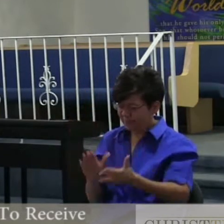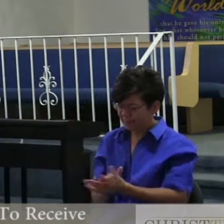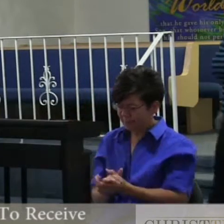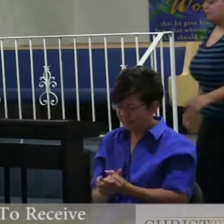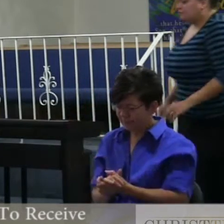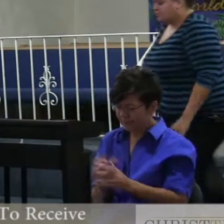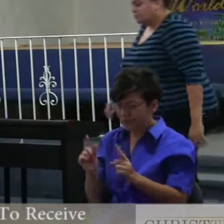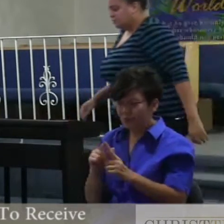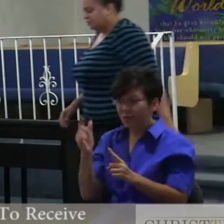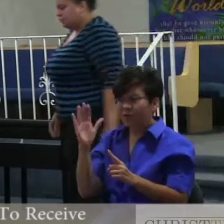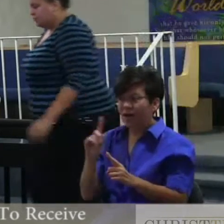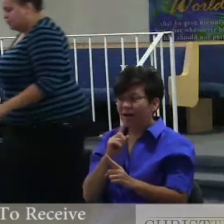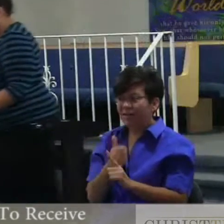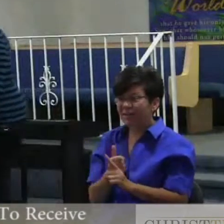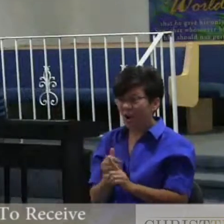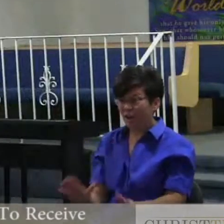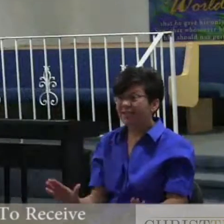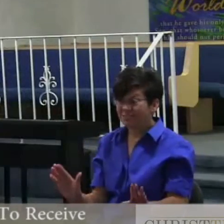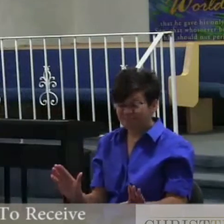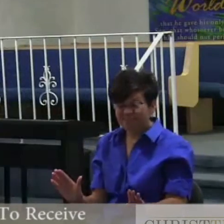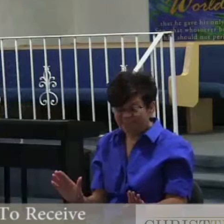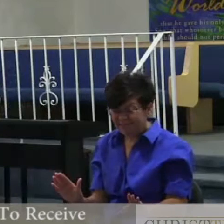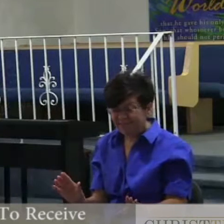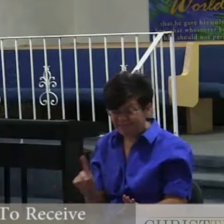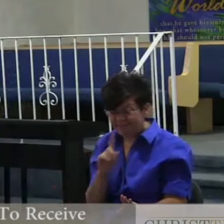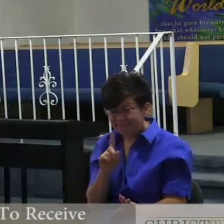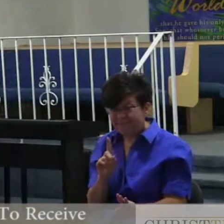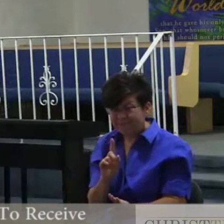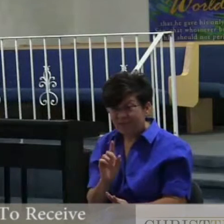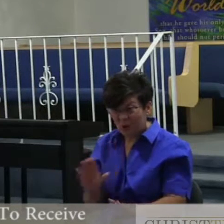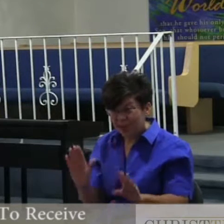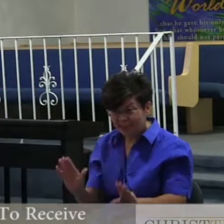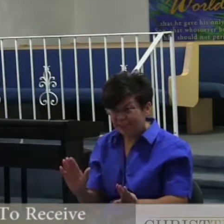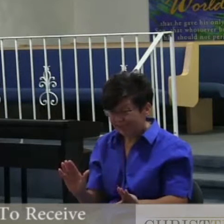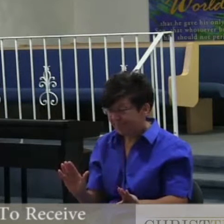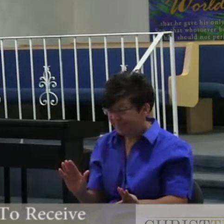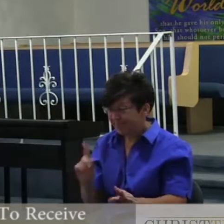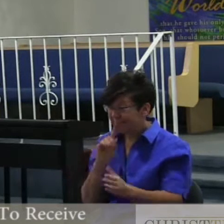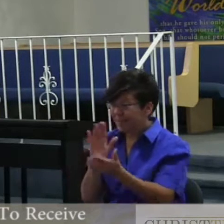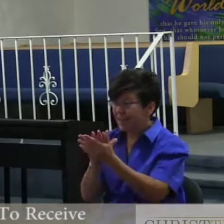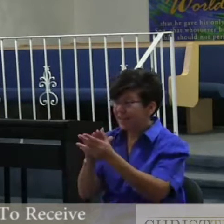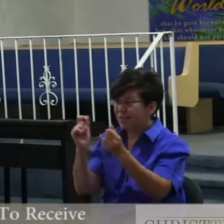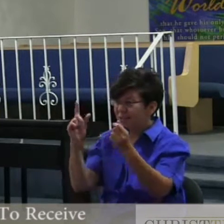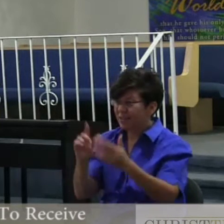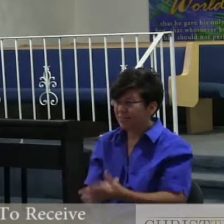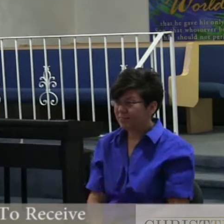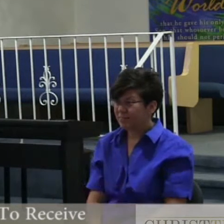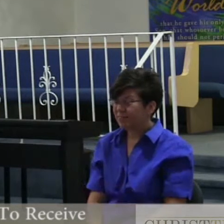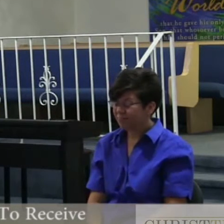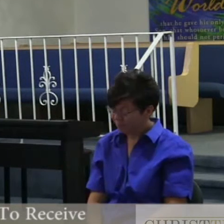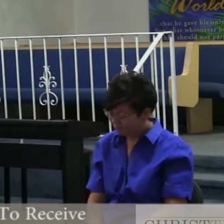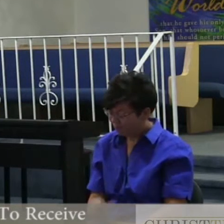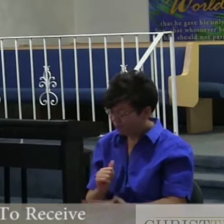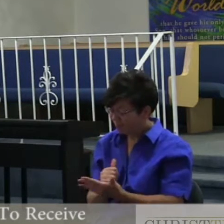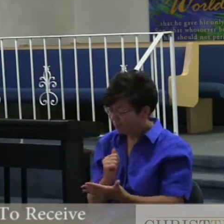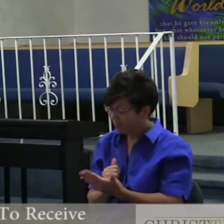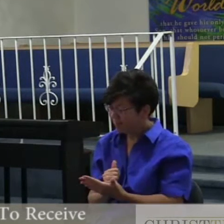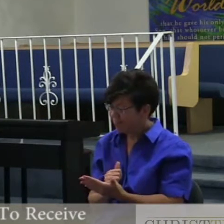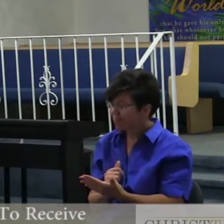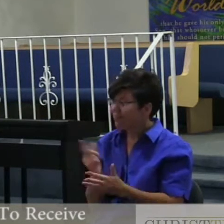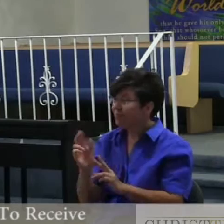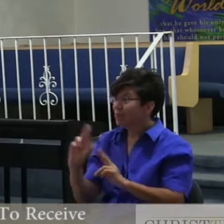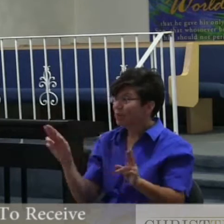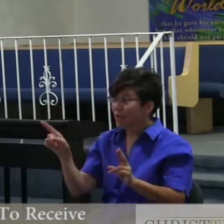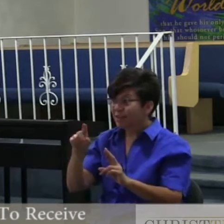The word of God is awesome. It truly is awesome. Hallelujah. Amen. Are you ready? Are